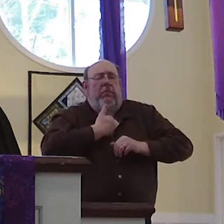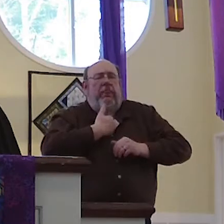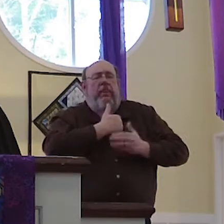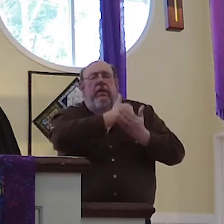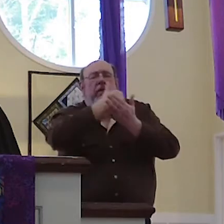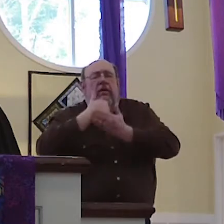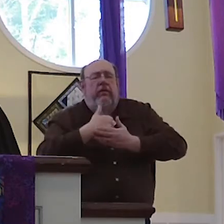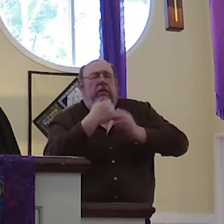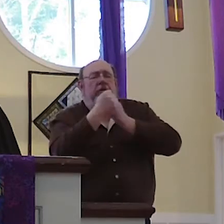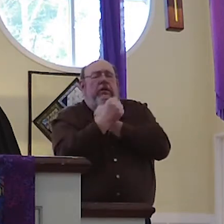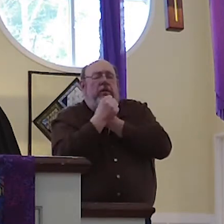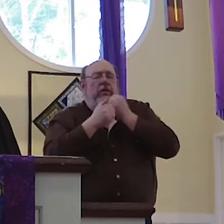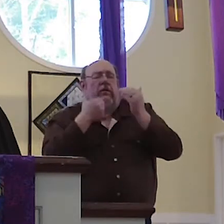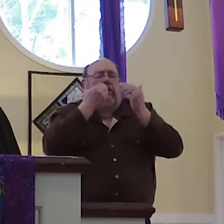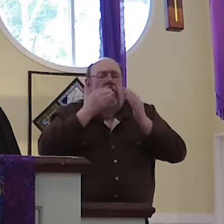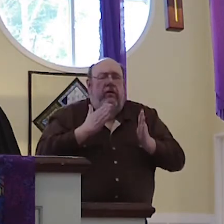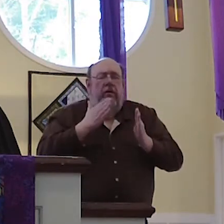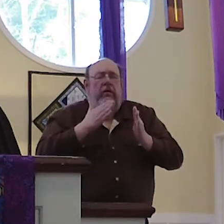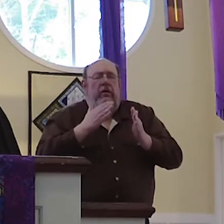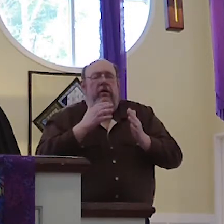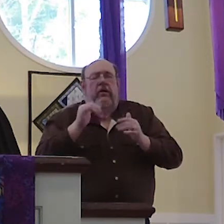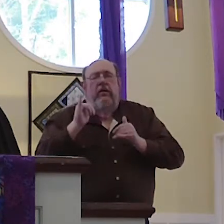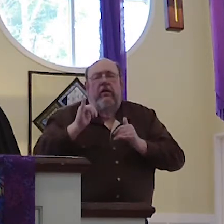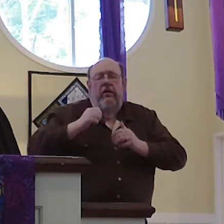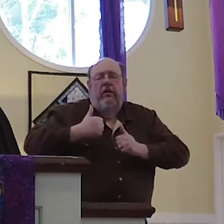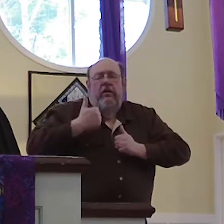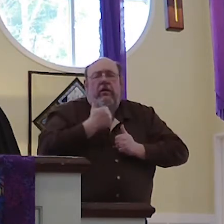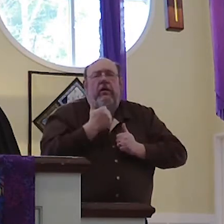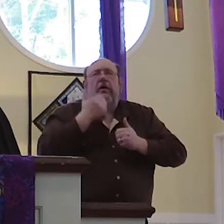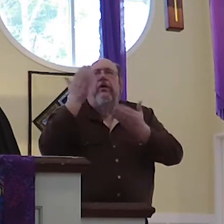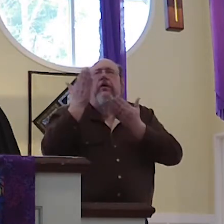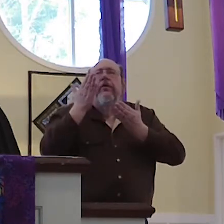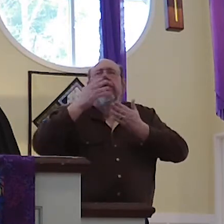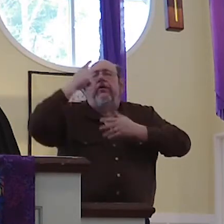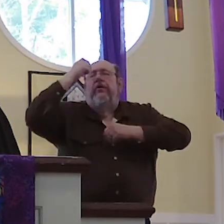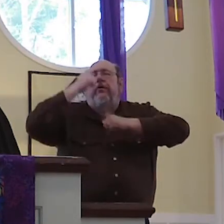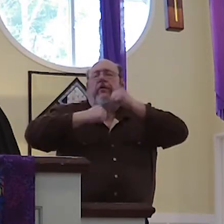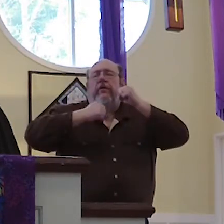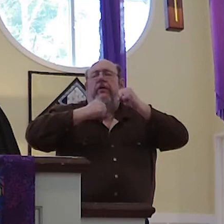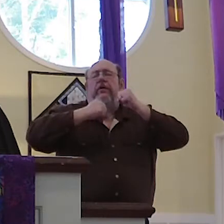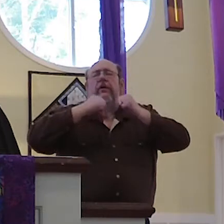neighbors as ourselves and to serve you more faithfully each day.